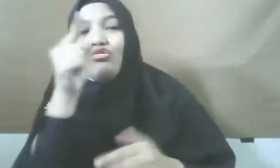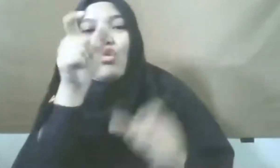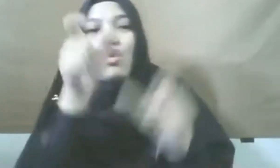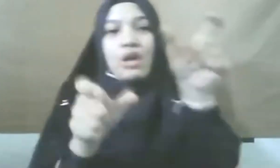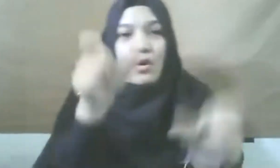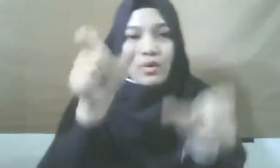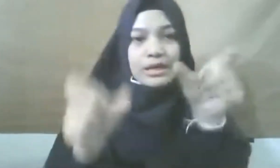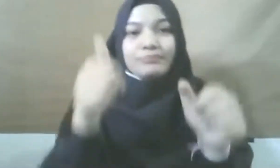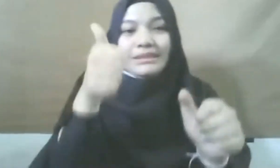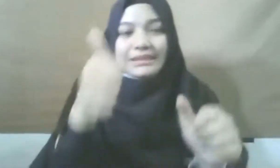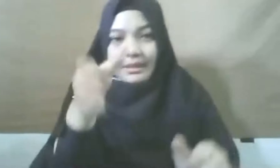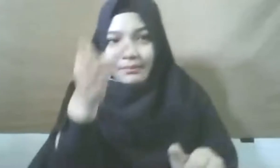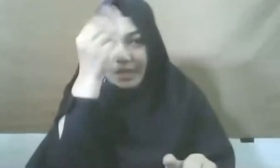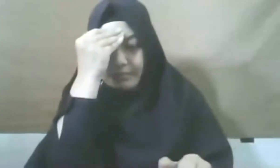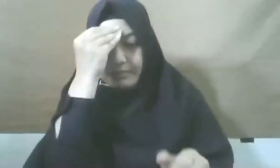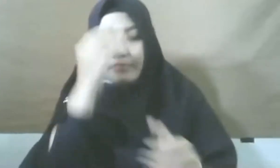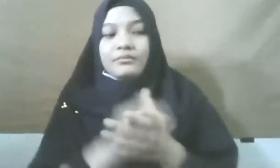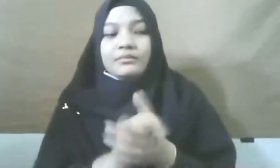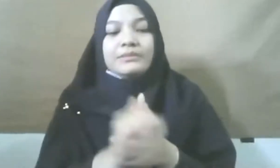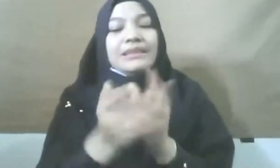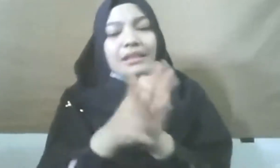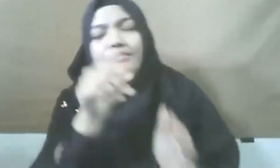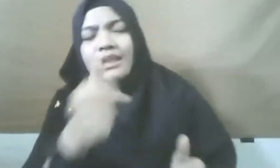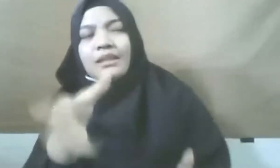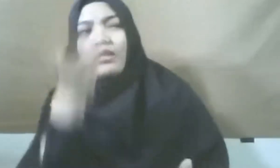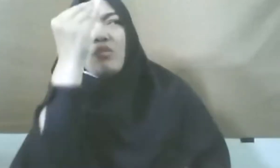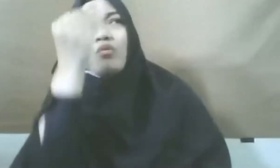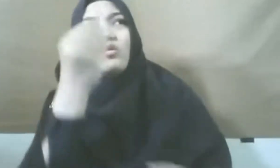information how they can prevent themselves to be